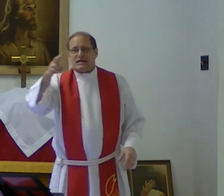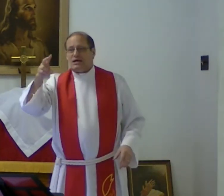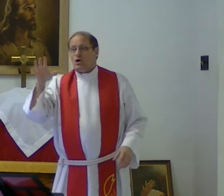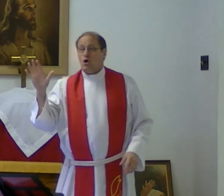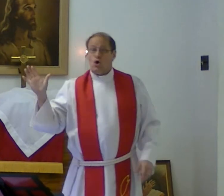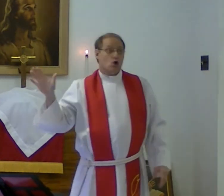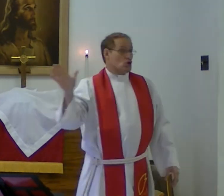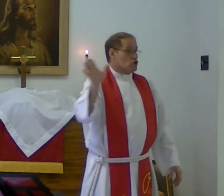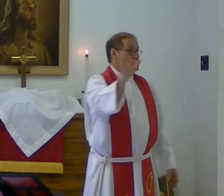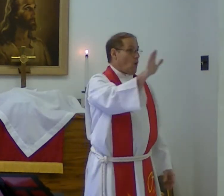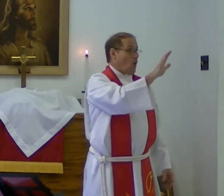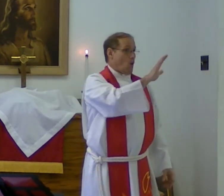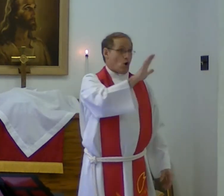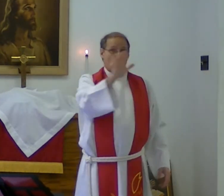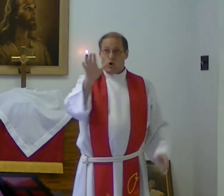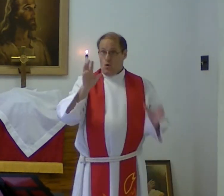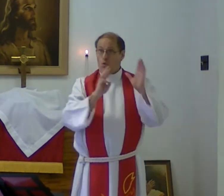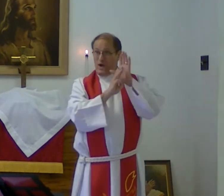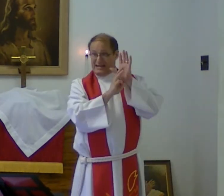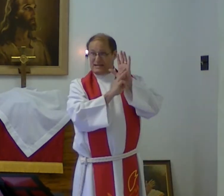your witness?